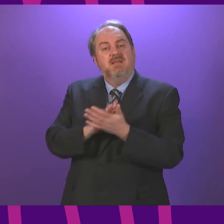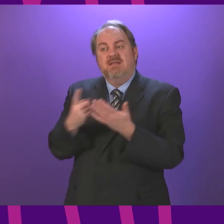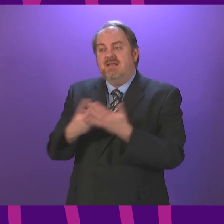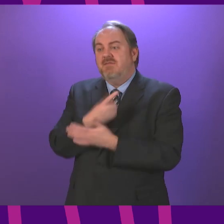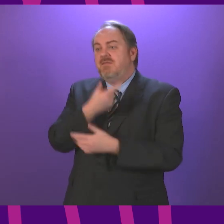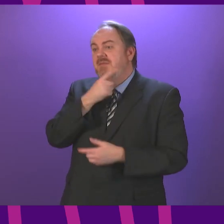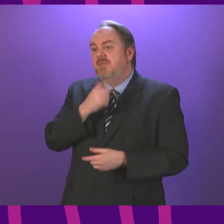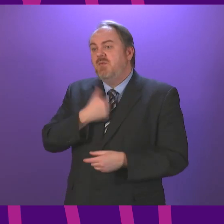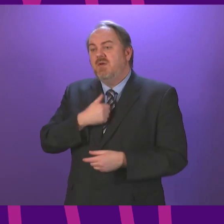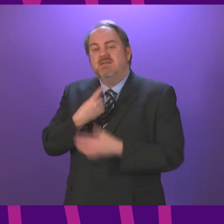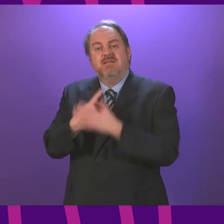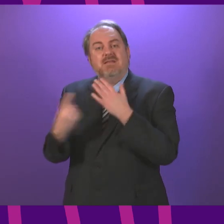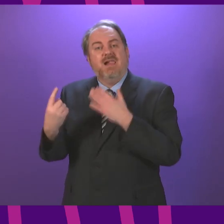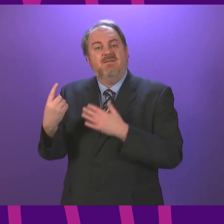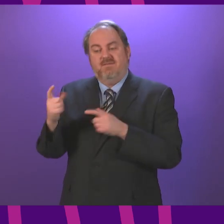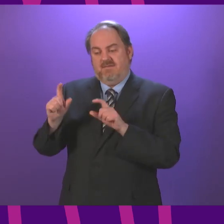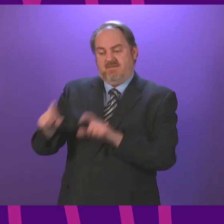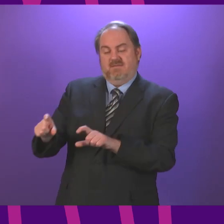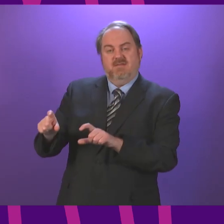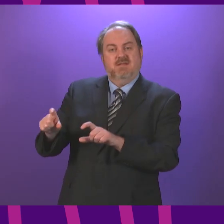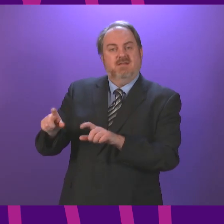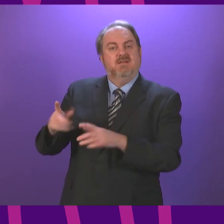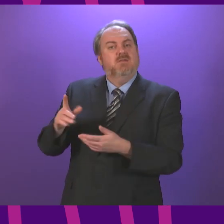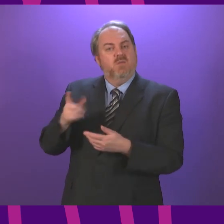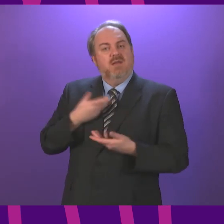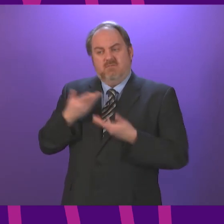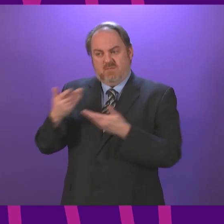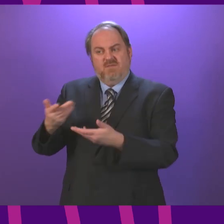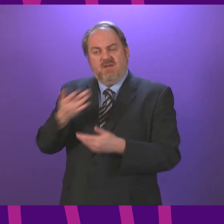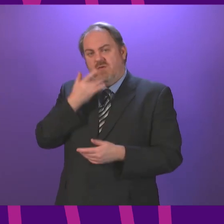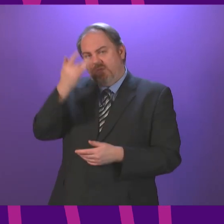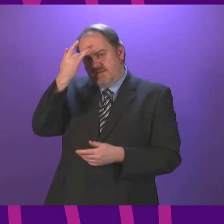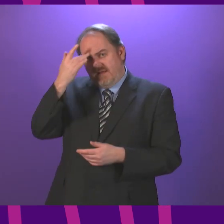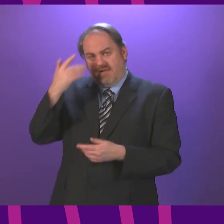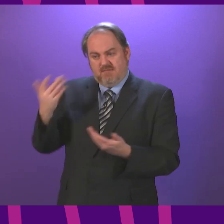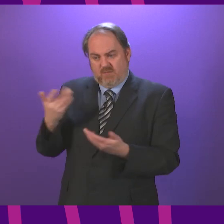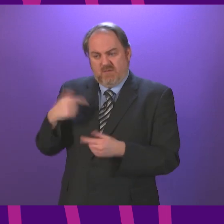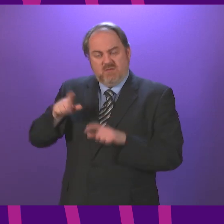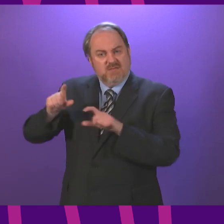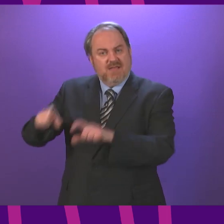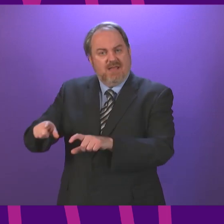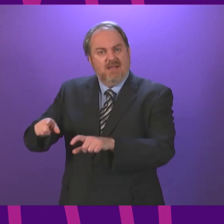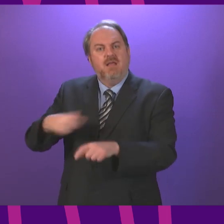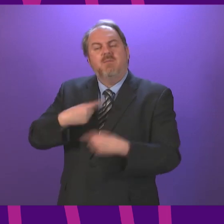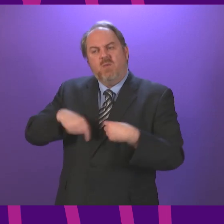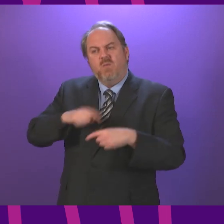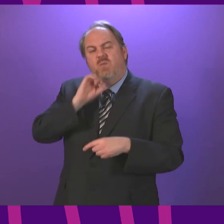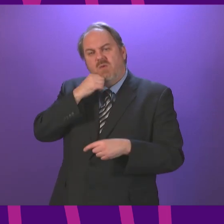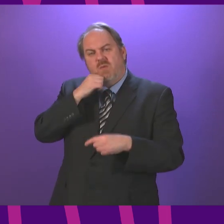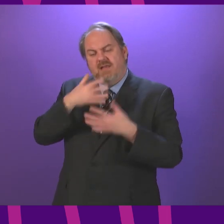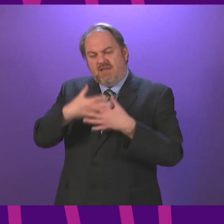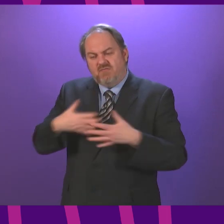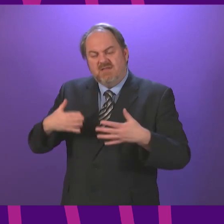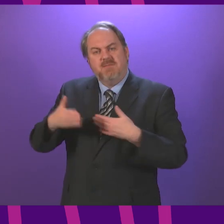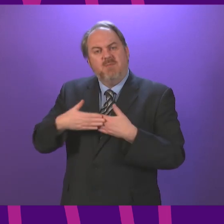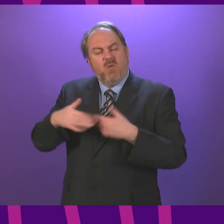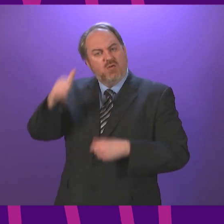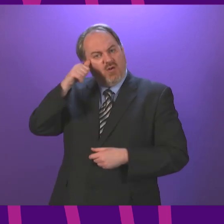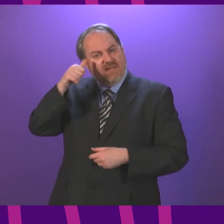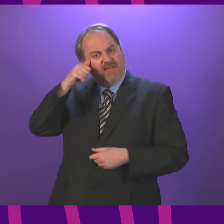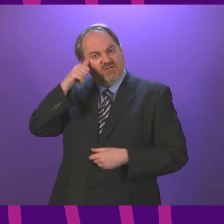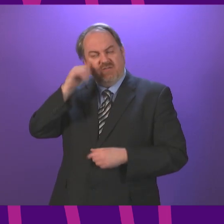necessary, include accommodation. I will certainly take steps to see if there is more we can do to promote the awareness of that so that people